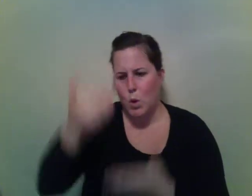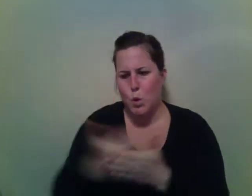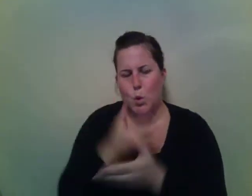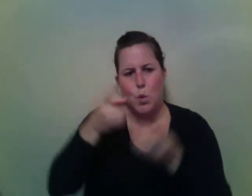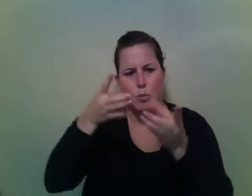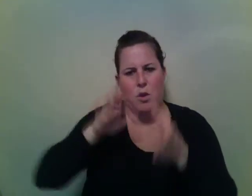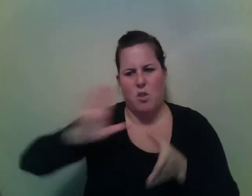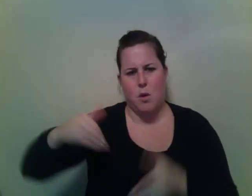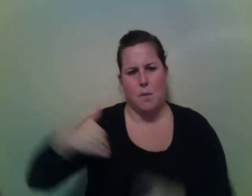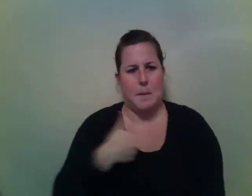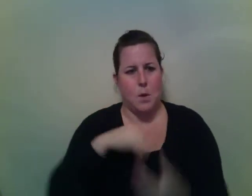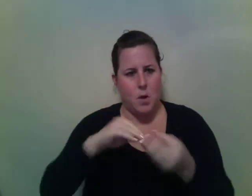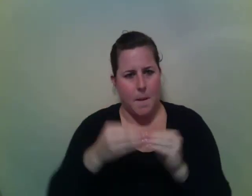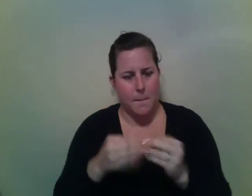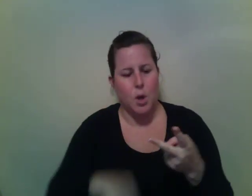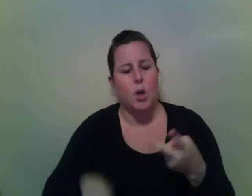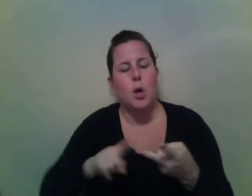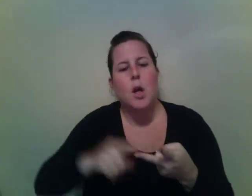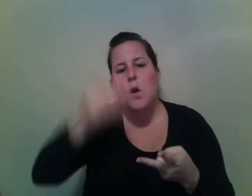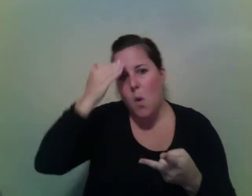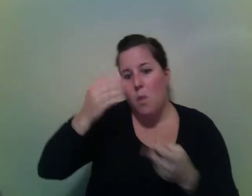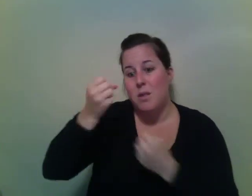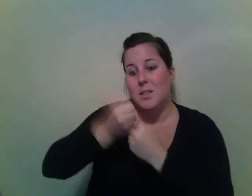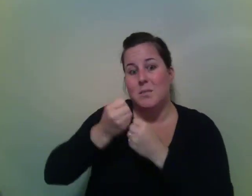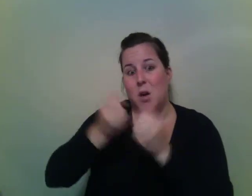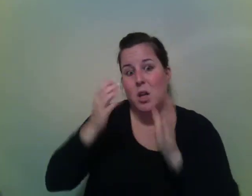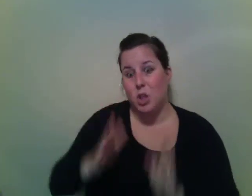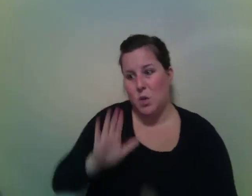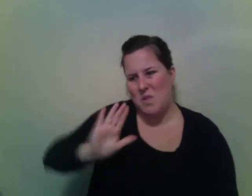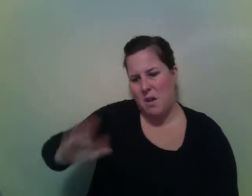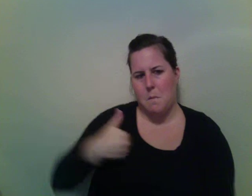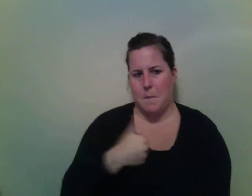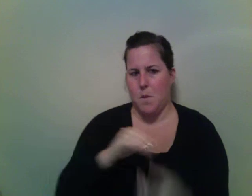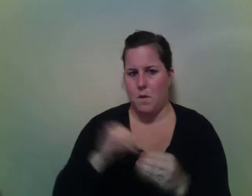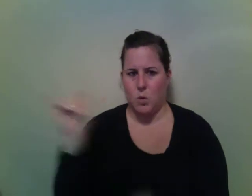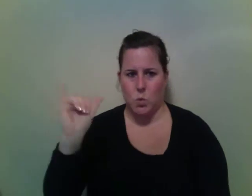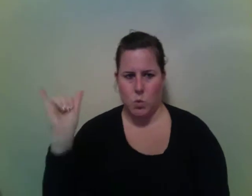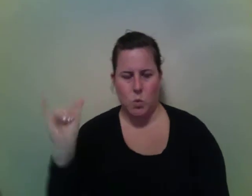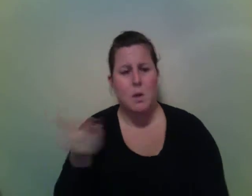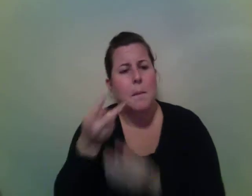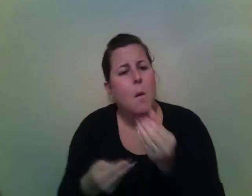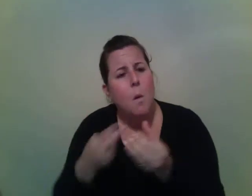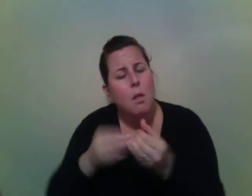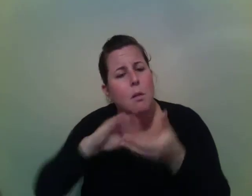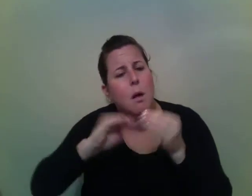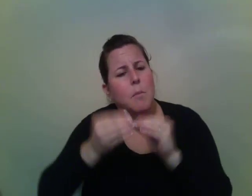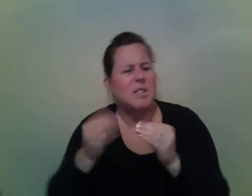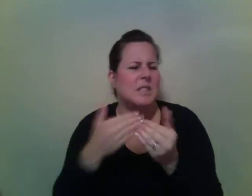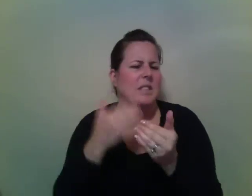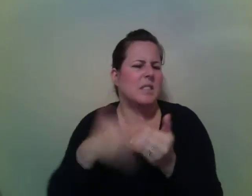need to choose who the sponsor's going to be, and you're going to need to know their member number. You can find both of those numbers in your downline viewer